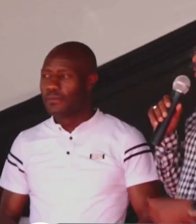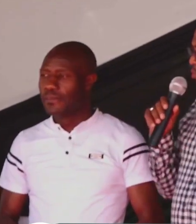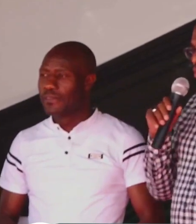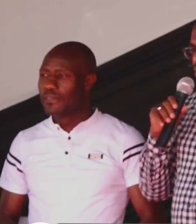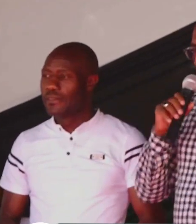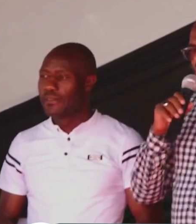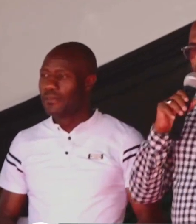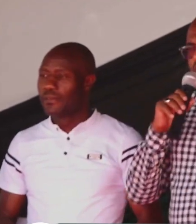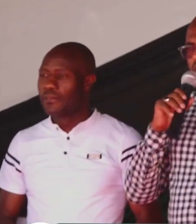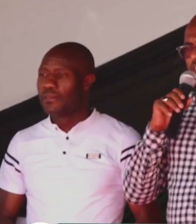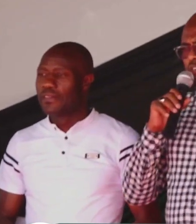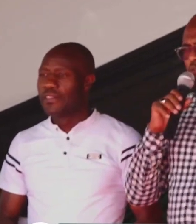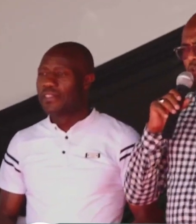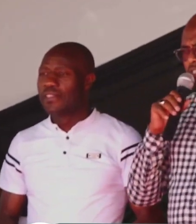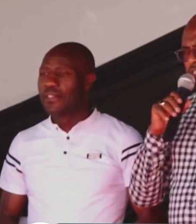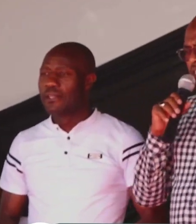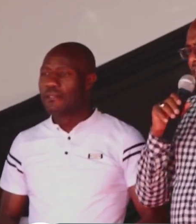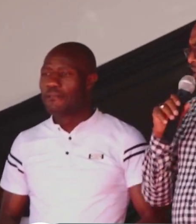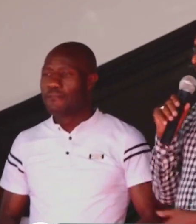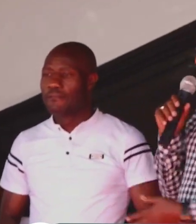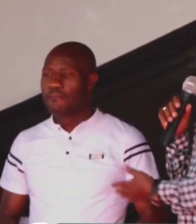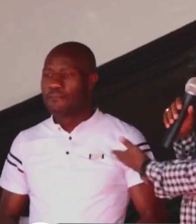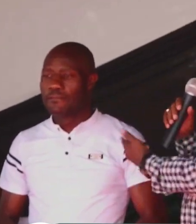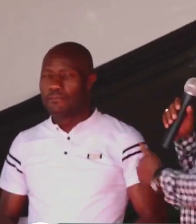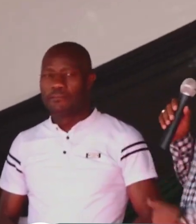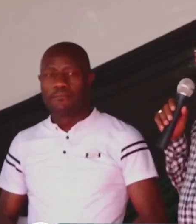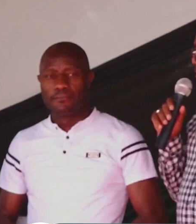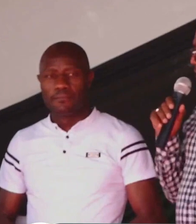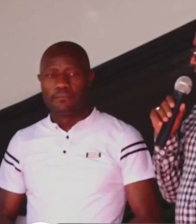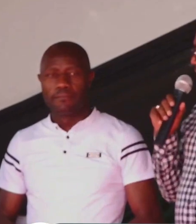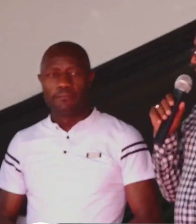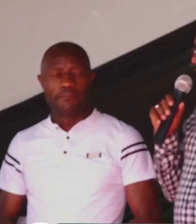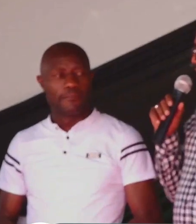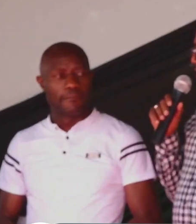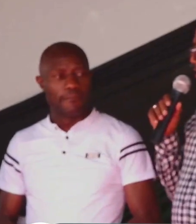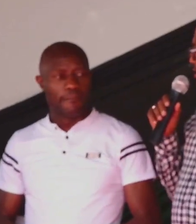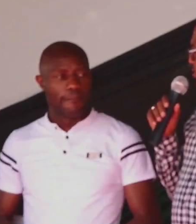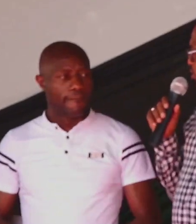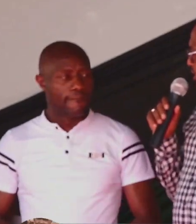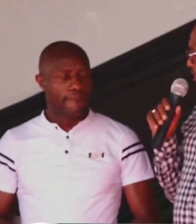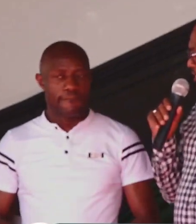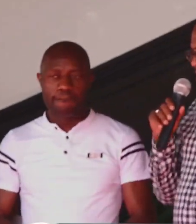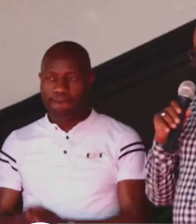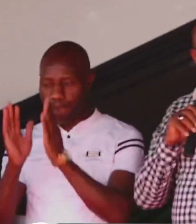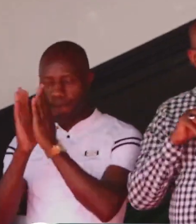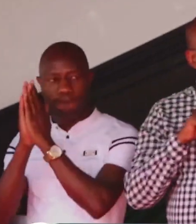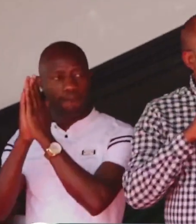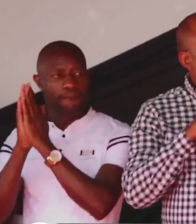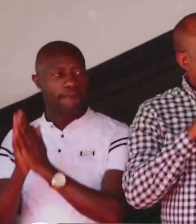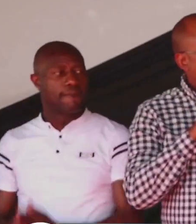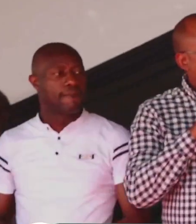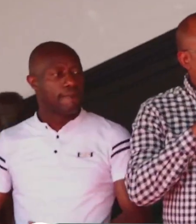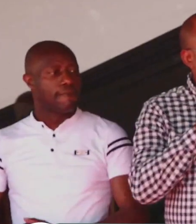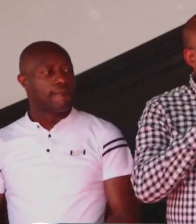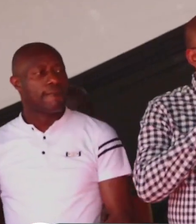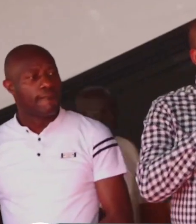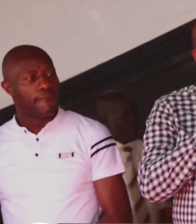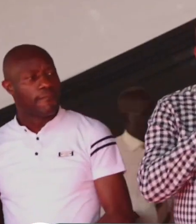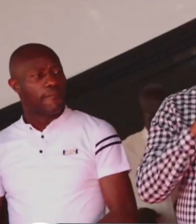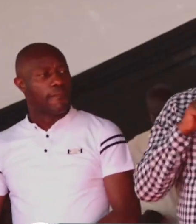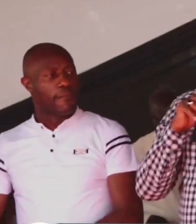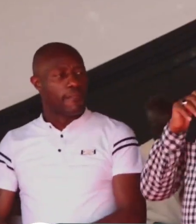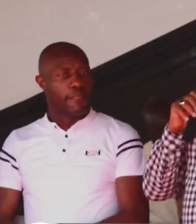Director Ruth will going to do the presentation for us. On my right is Rogers. On my left